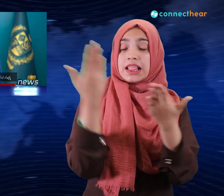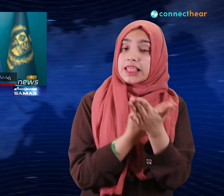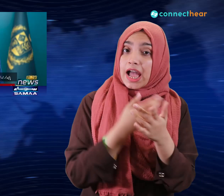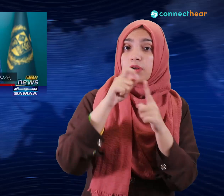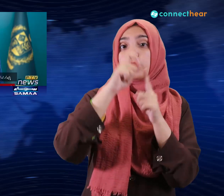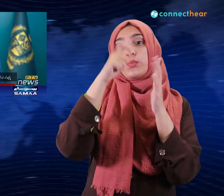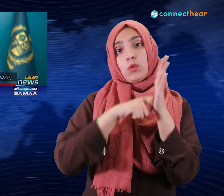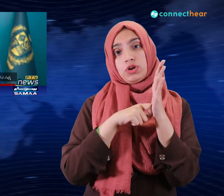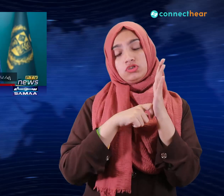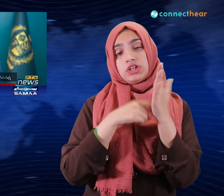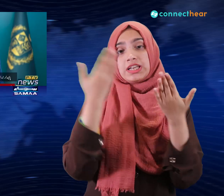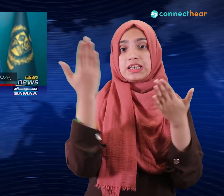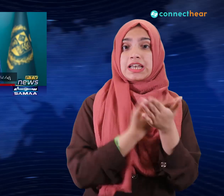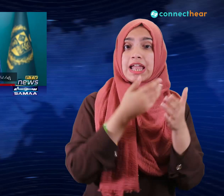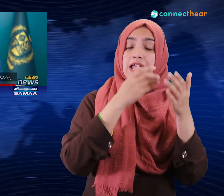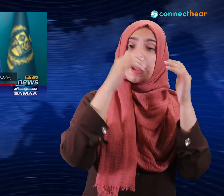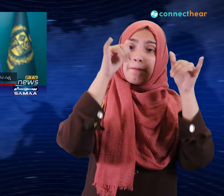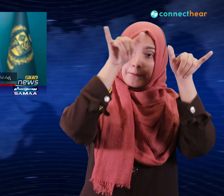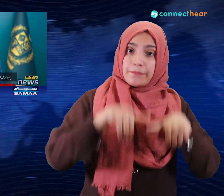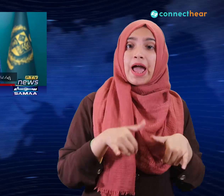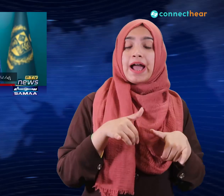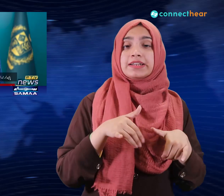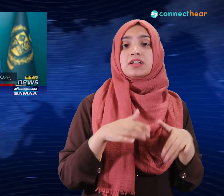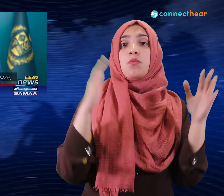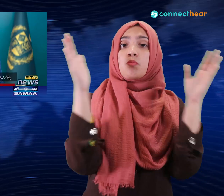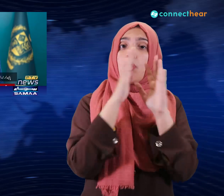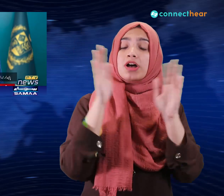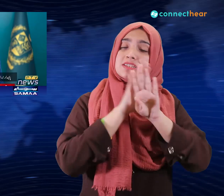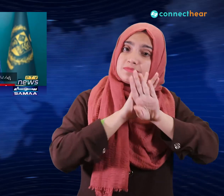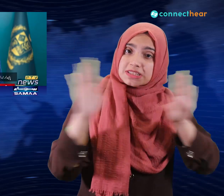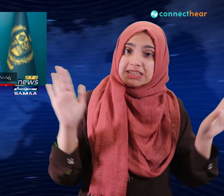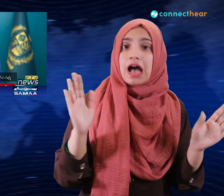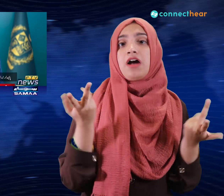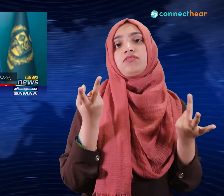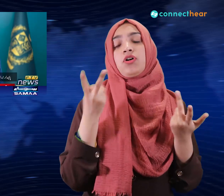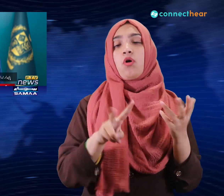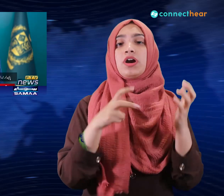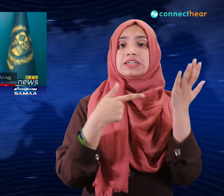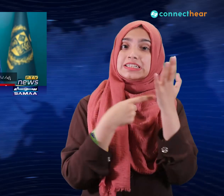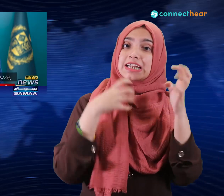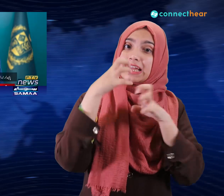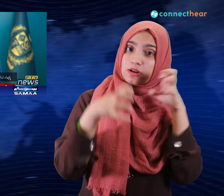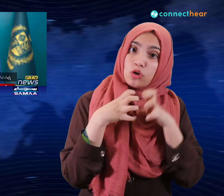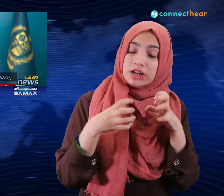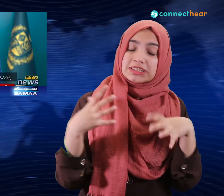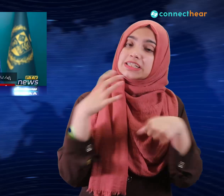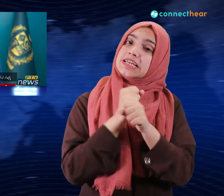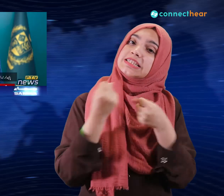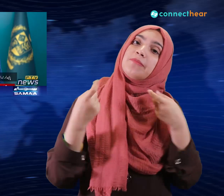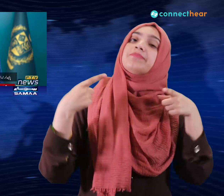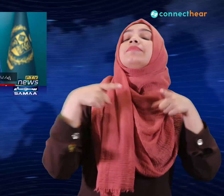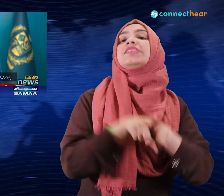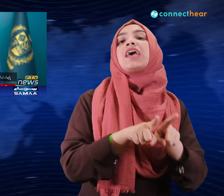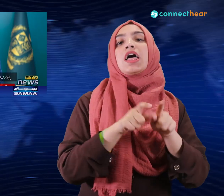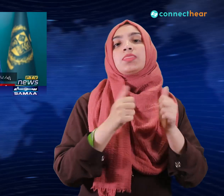energy, sustainable agriculture, climate change, and digitalization.